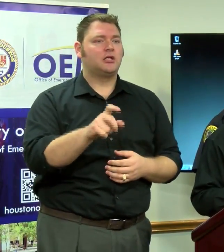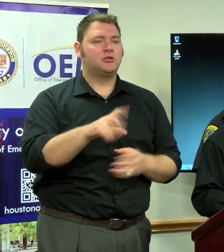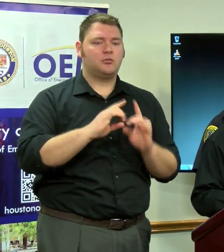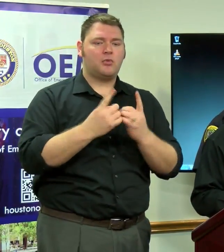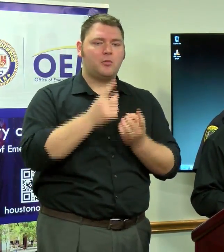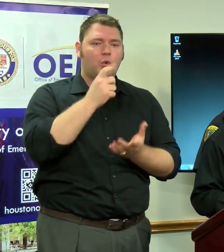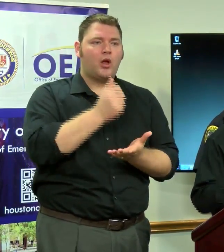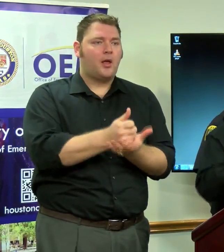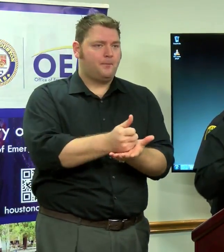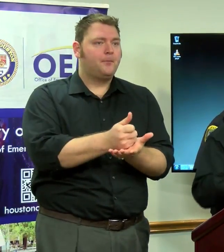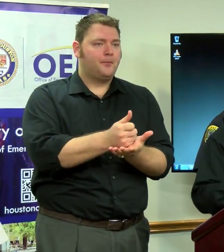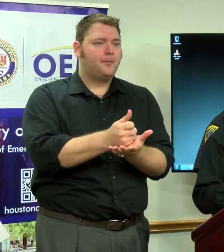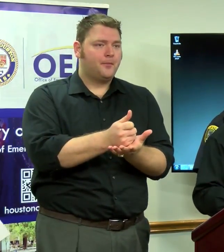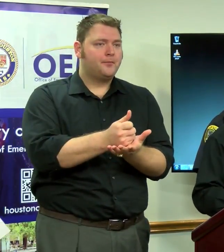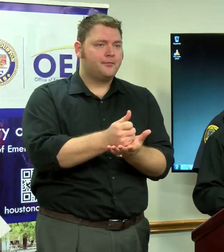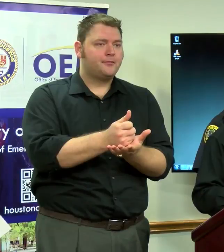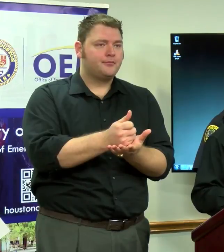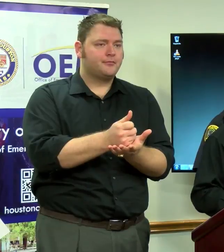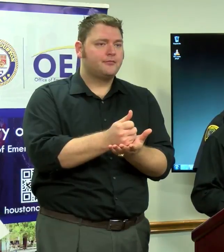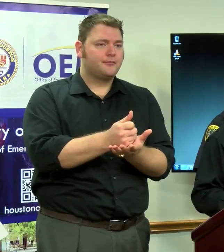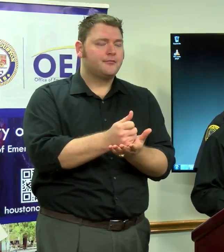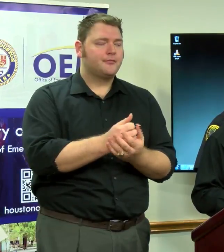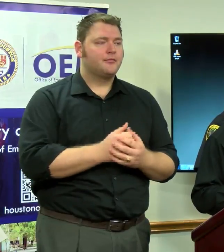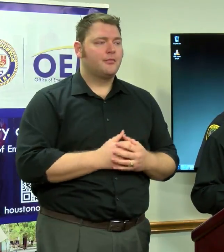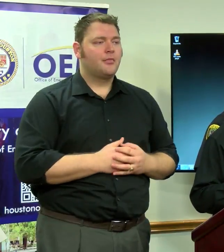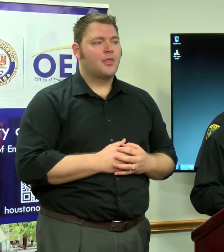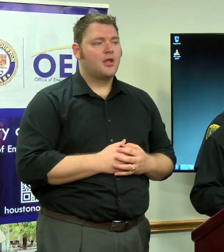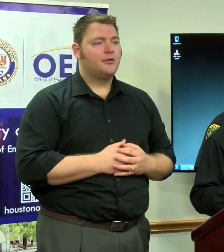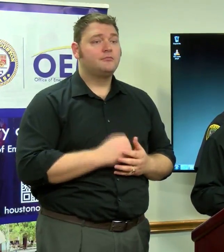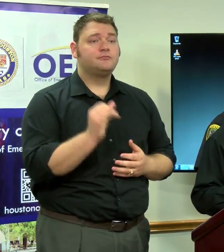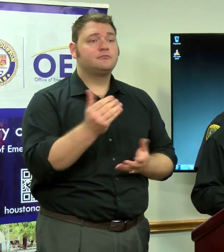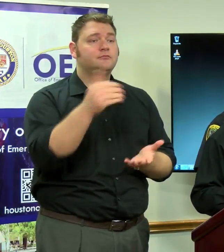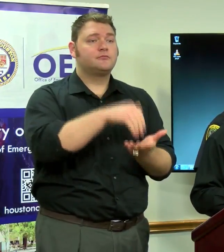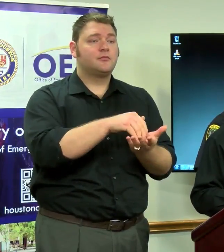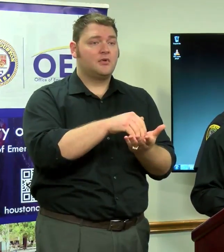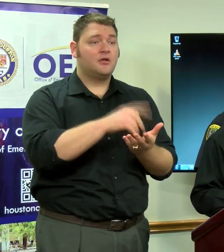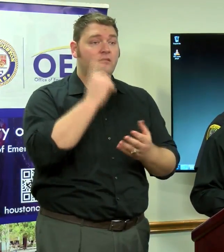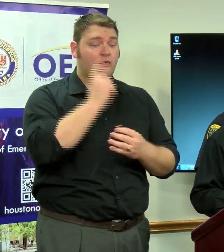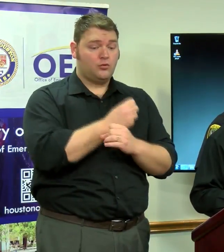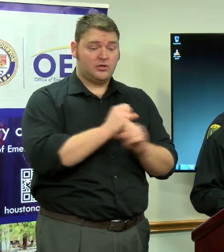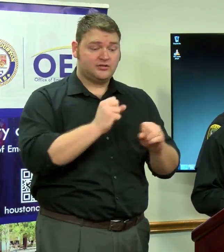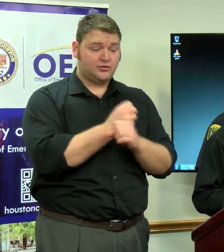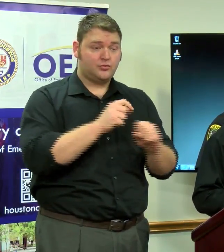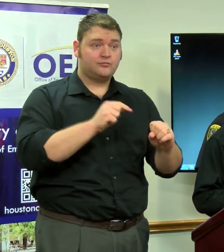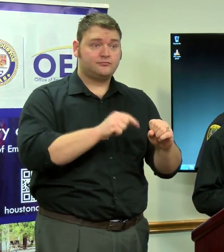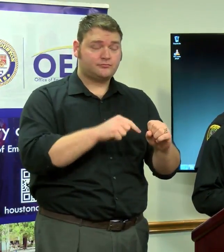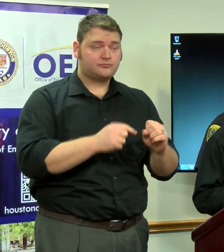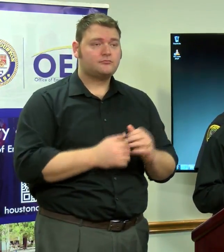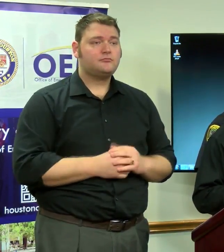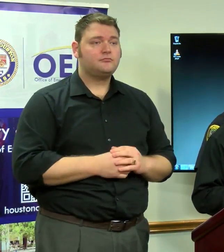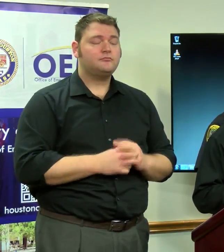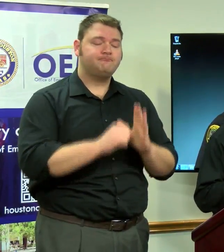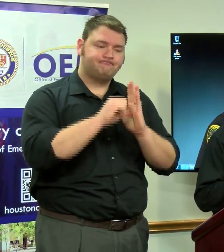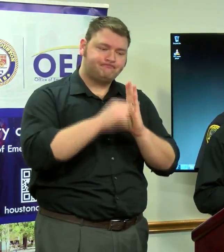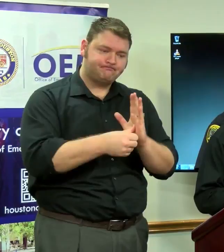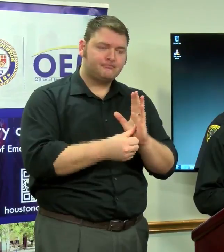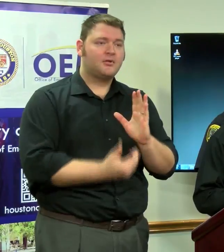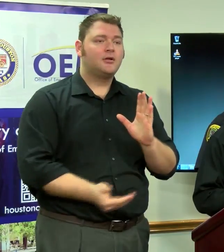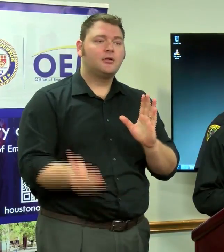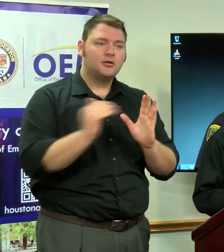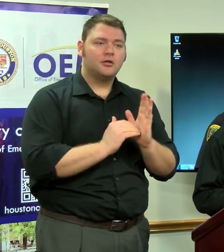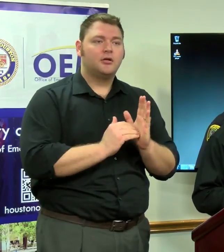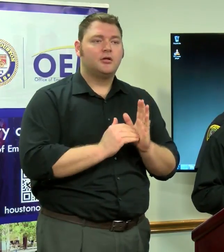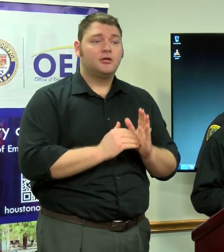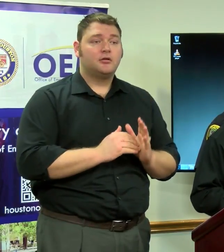department is to deal with them, and then we'll work through that. And again, on the rescue portion, the emphasis, again,